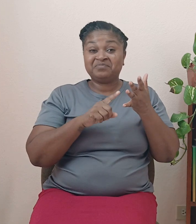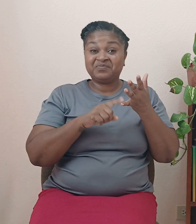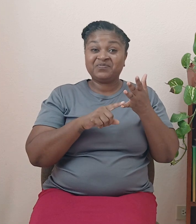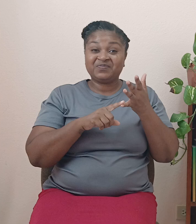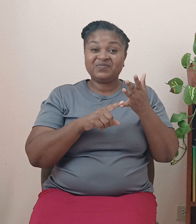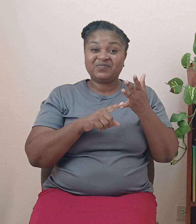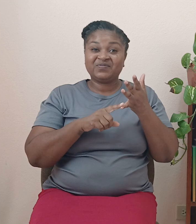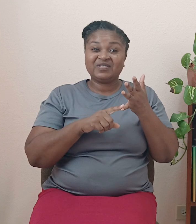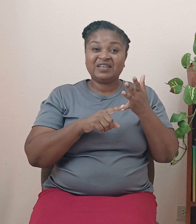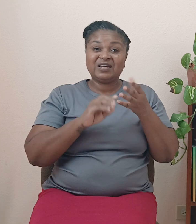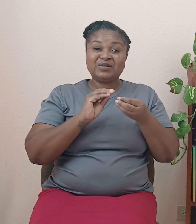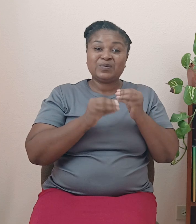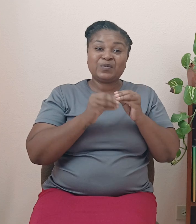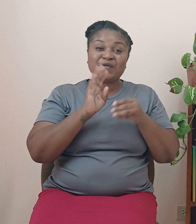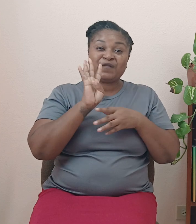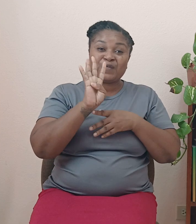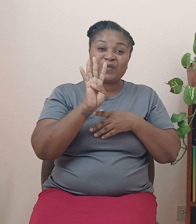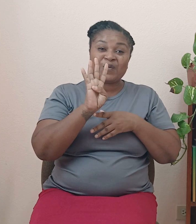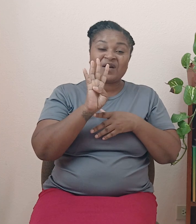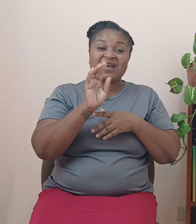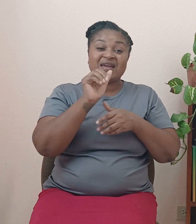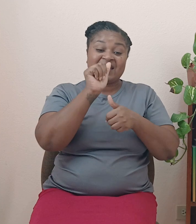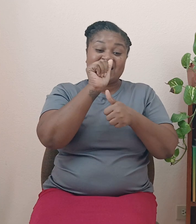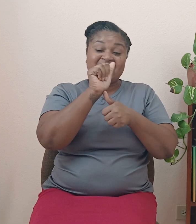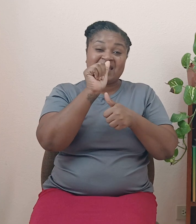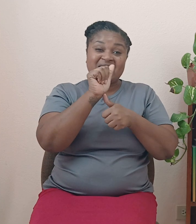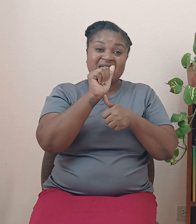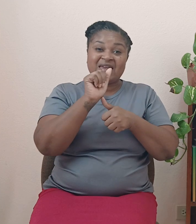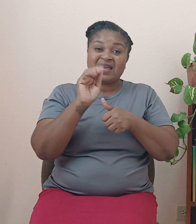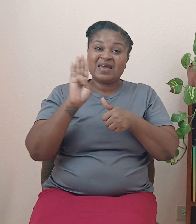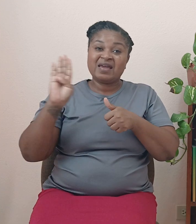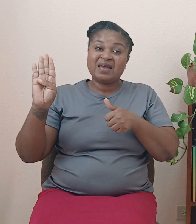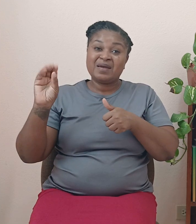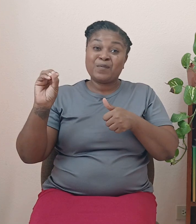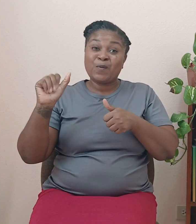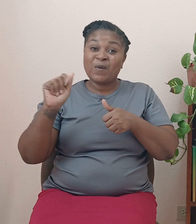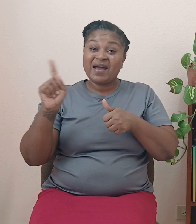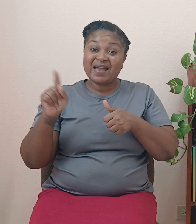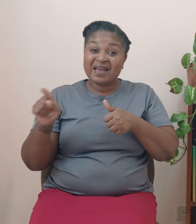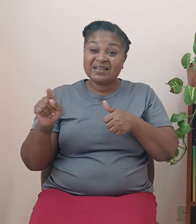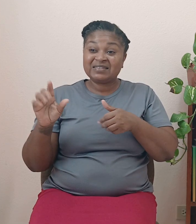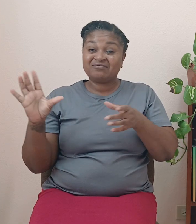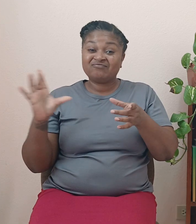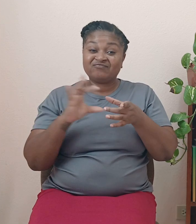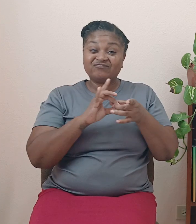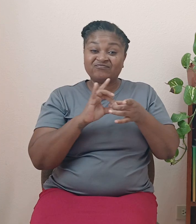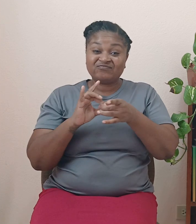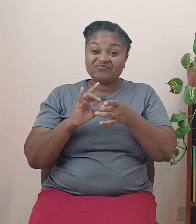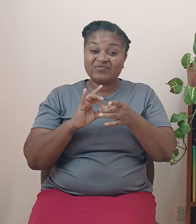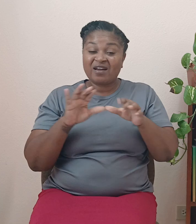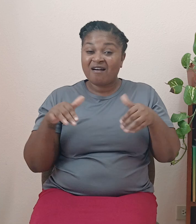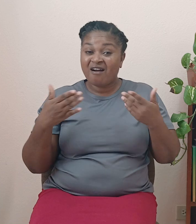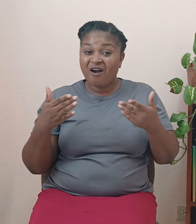Question 4, A, Boaz was related to Naomi's husband.